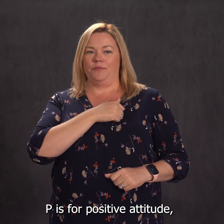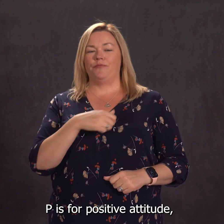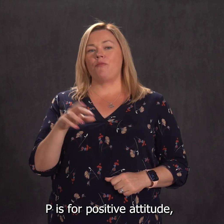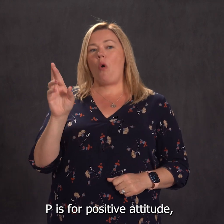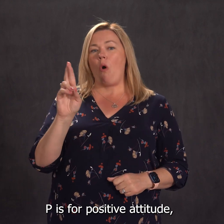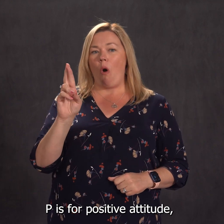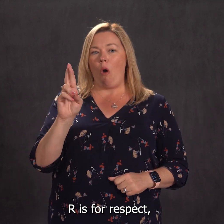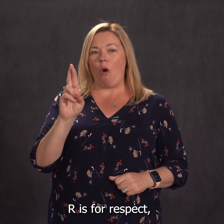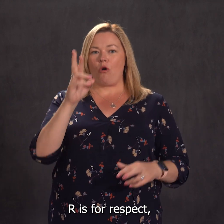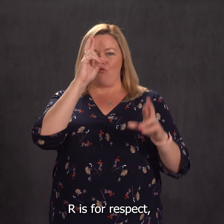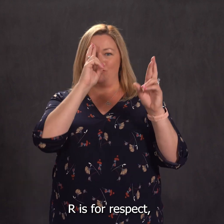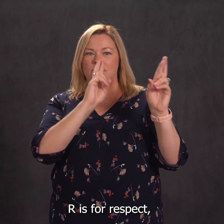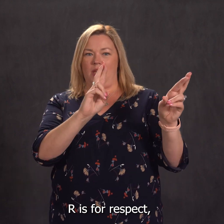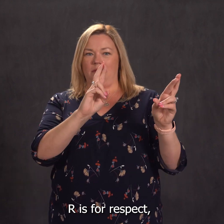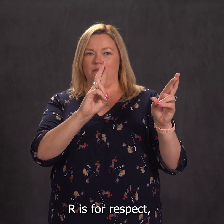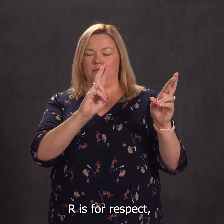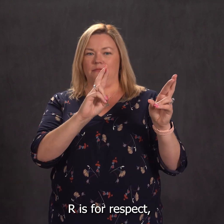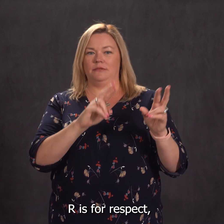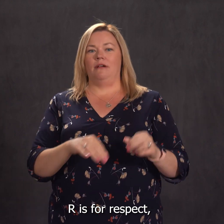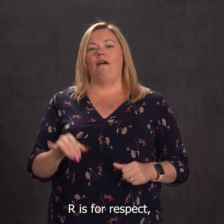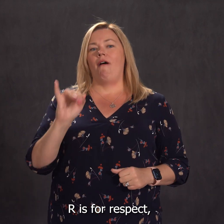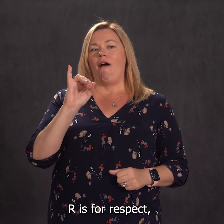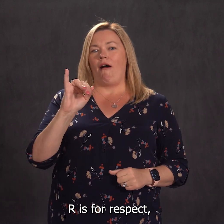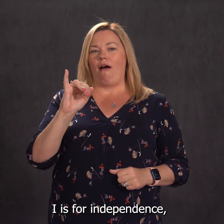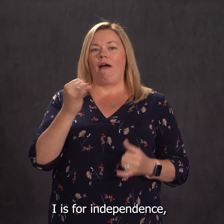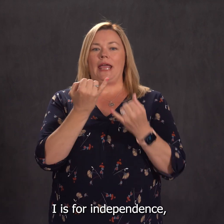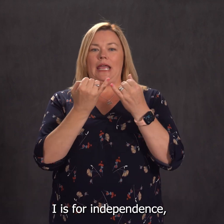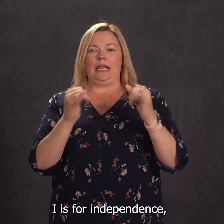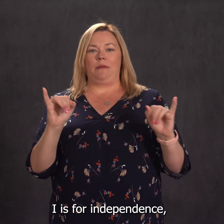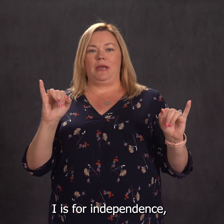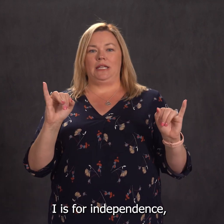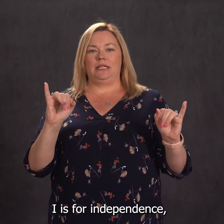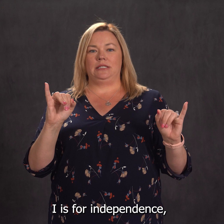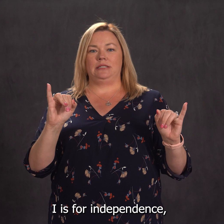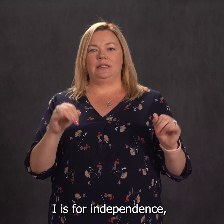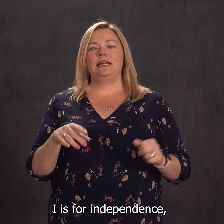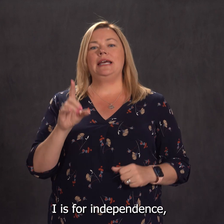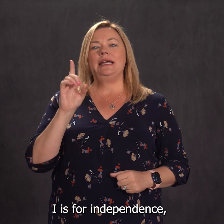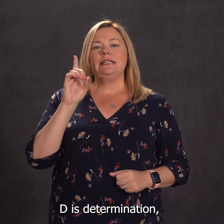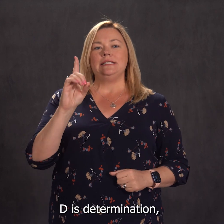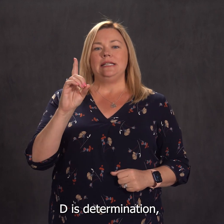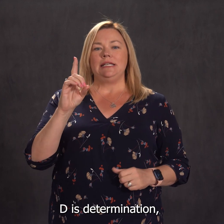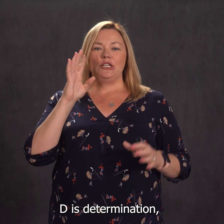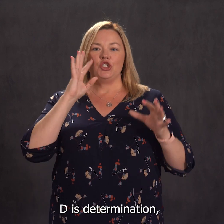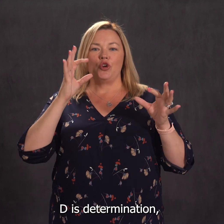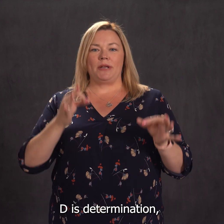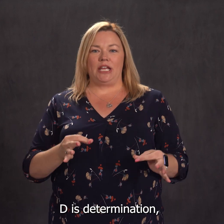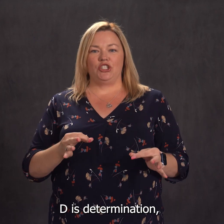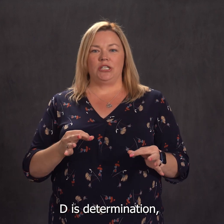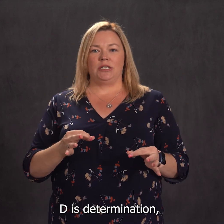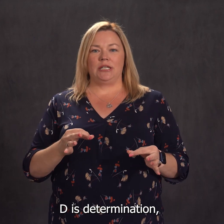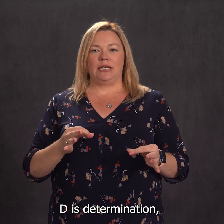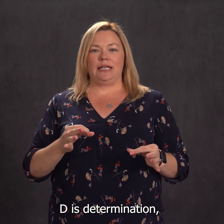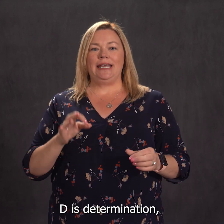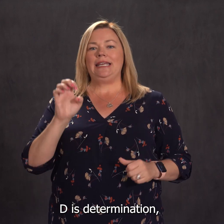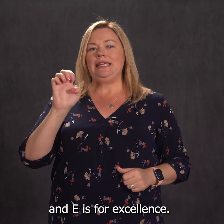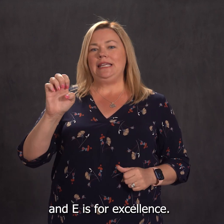attitude. R is for respect. I is for independence. D is determination. And